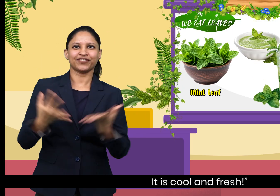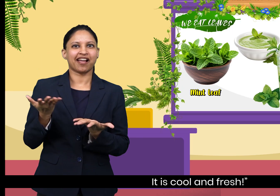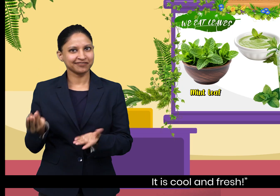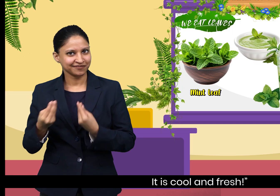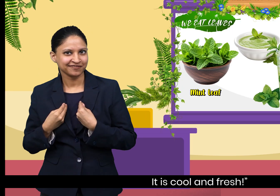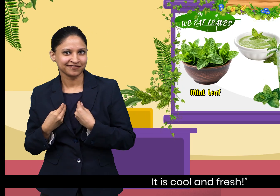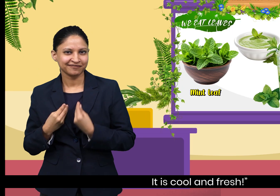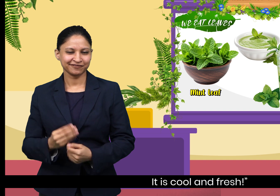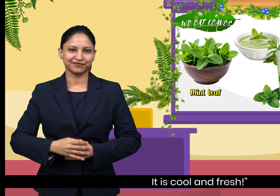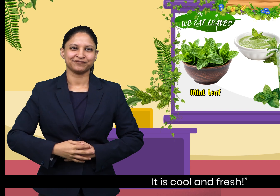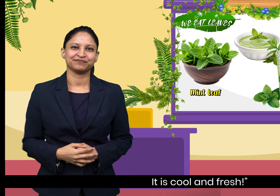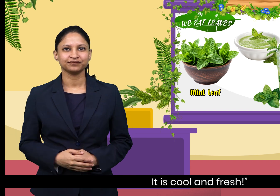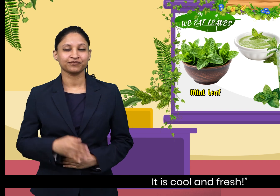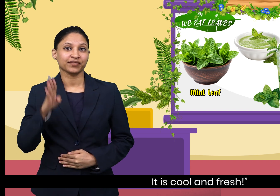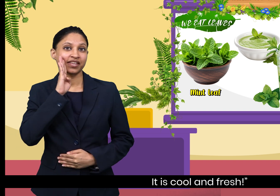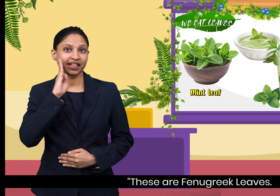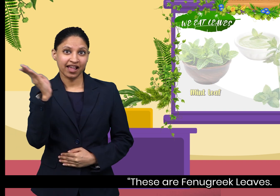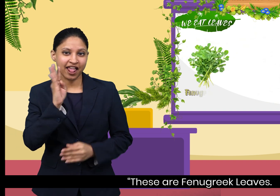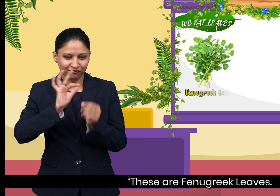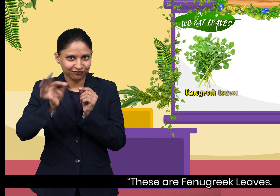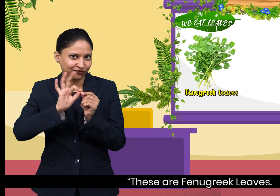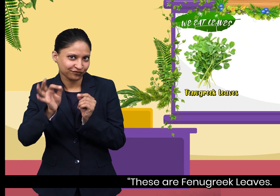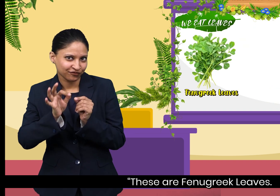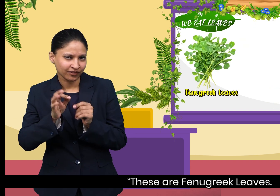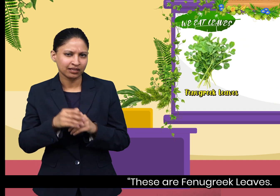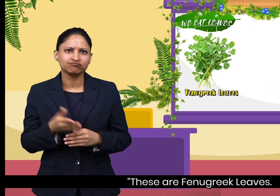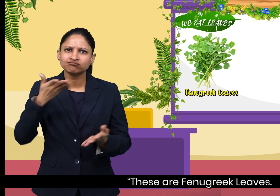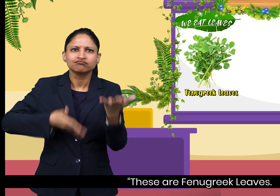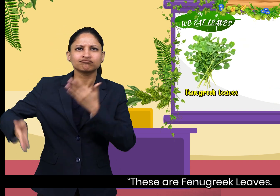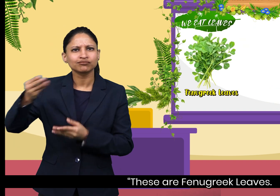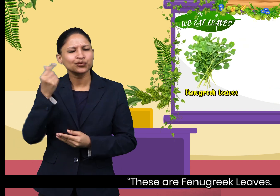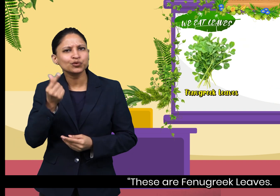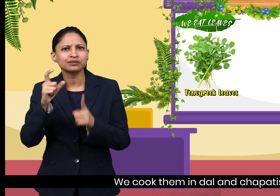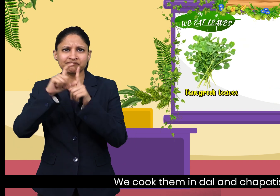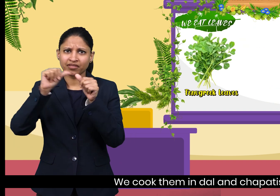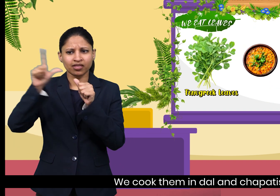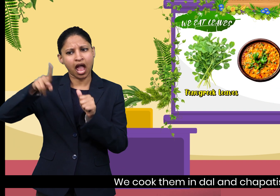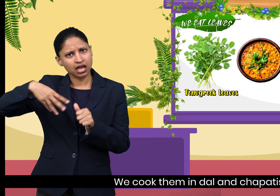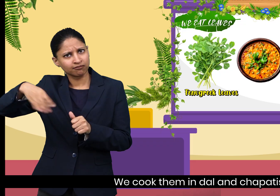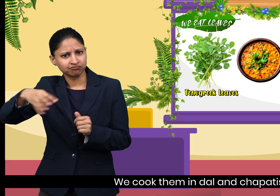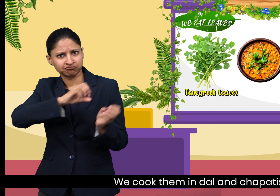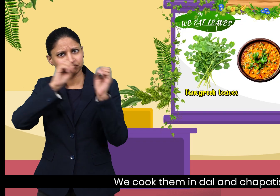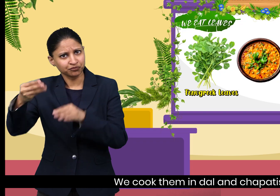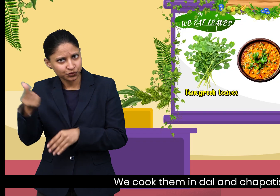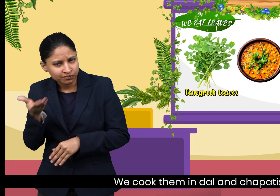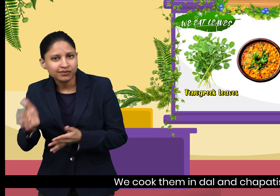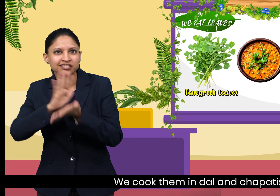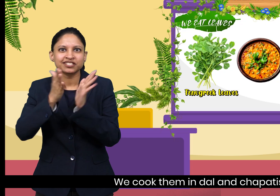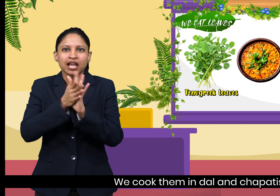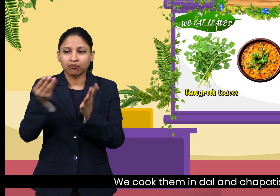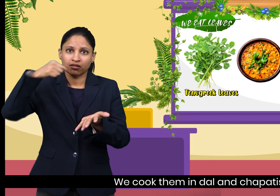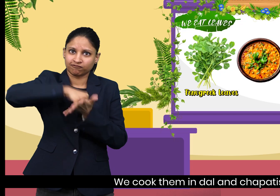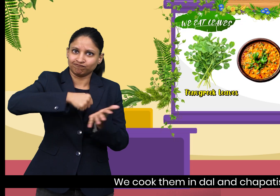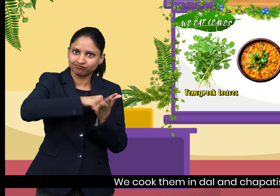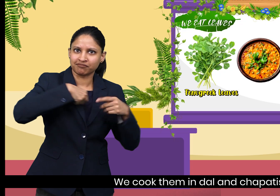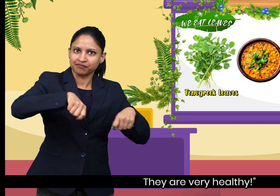It is cool and fresh. These are fenugreek leaves. We cook them in dal and